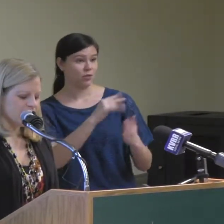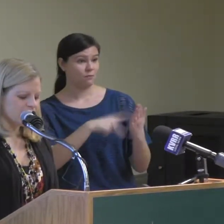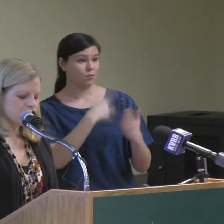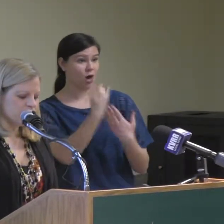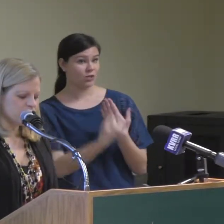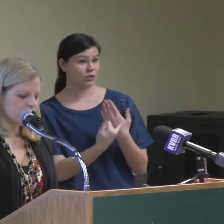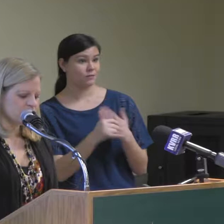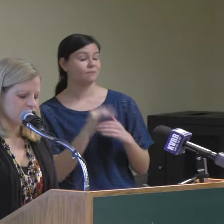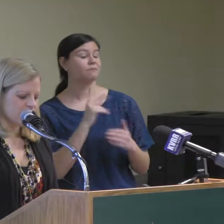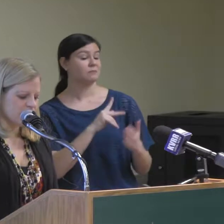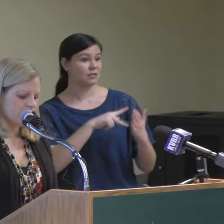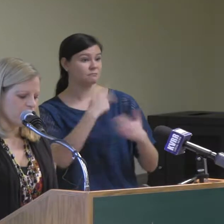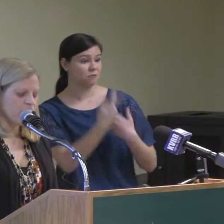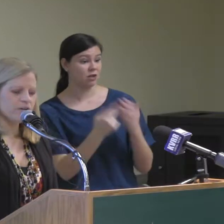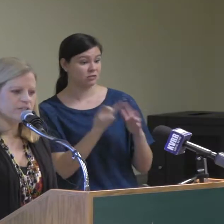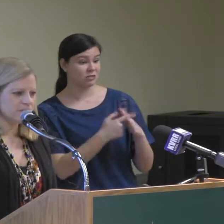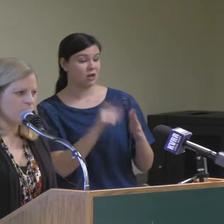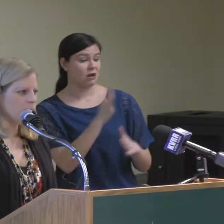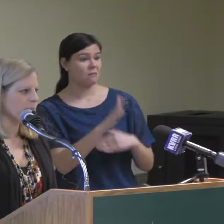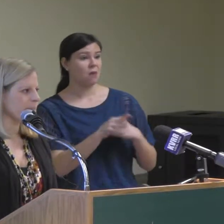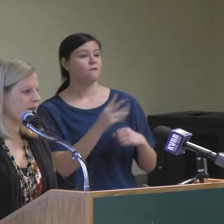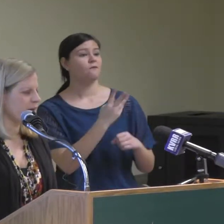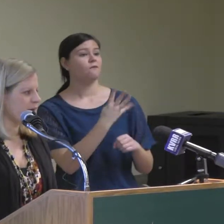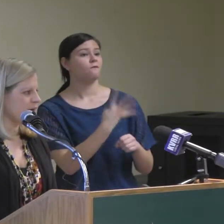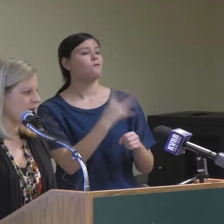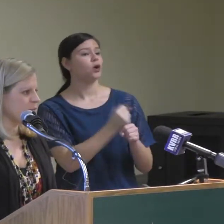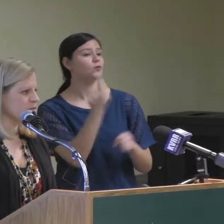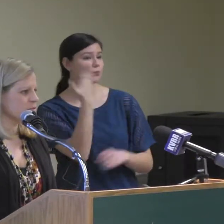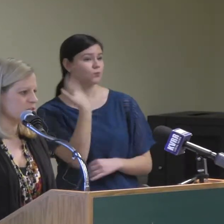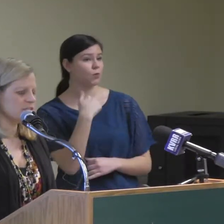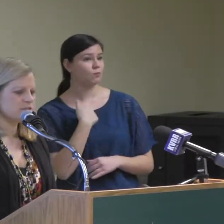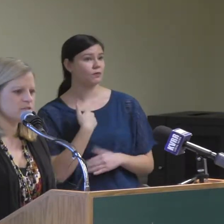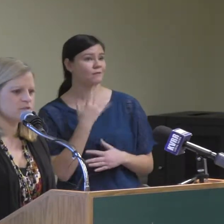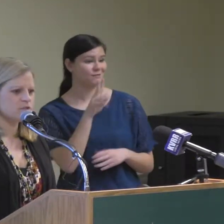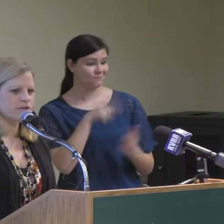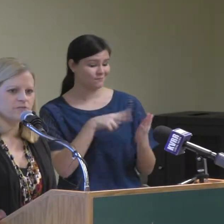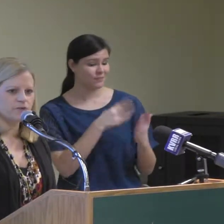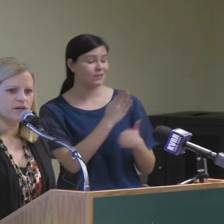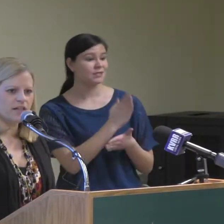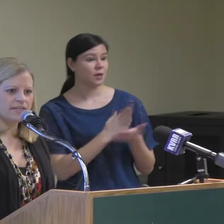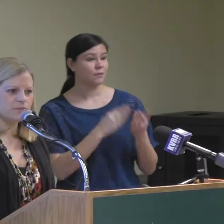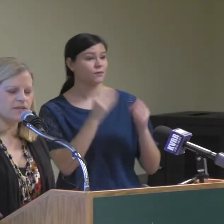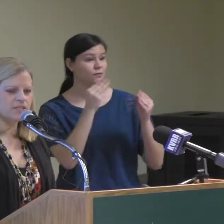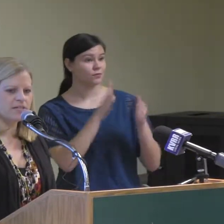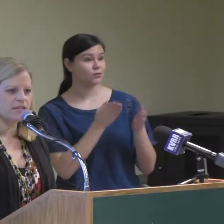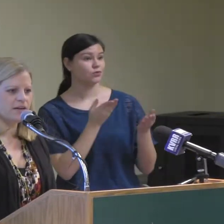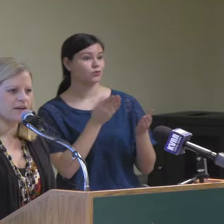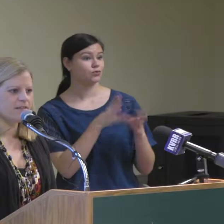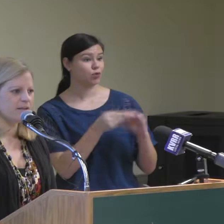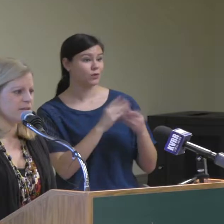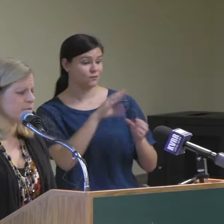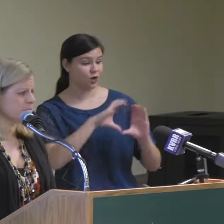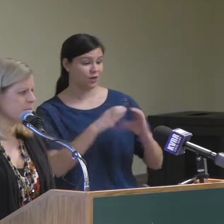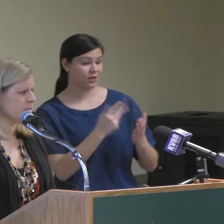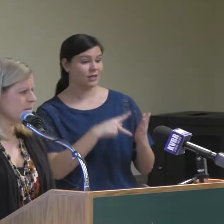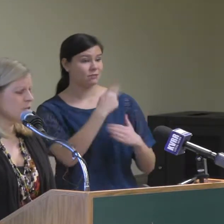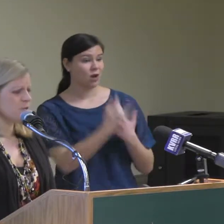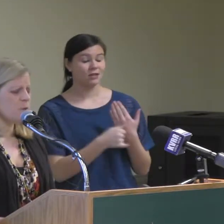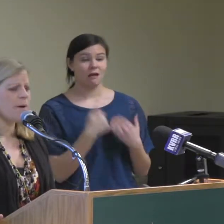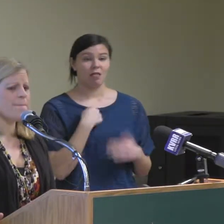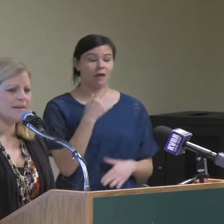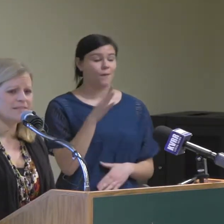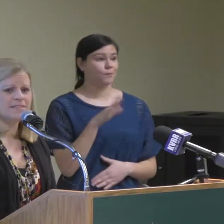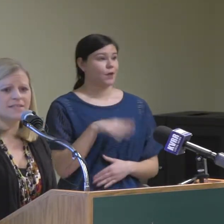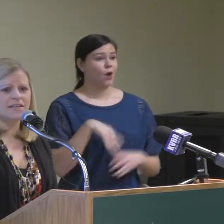And this project started about 4 years ago, and I was reading some of the students' stories for a class project, and I thought they were just